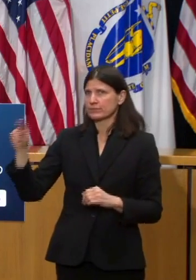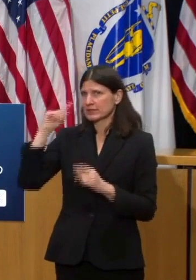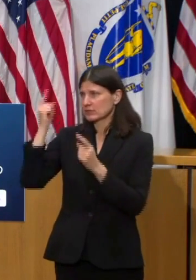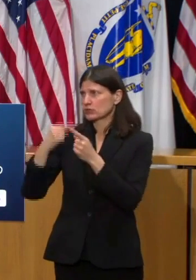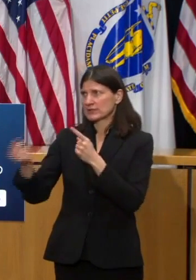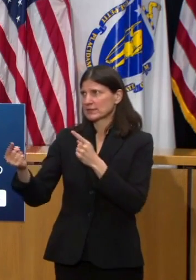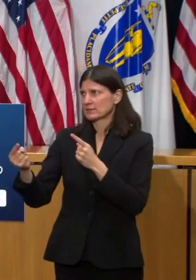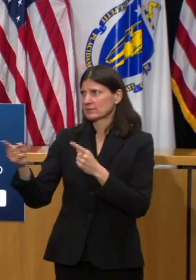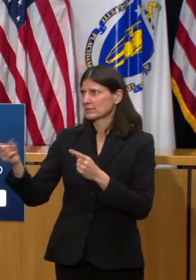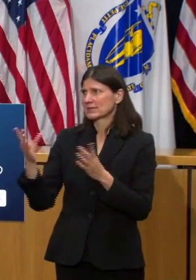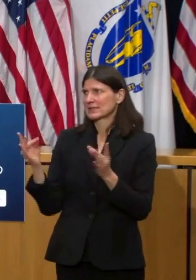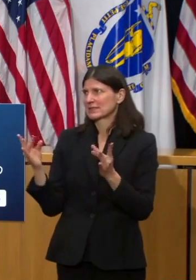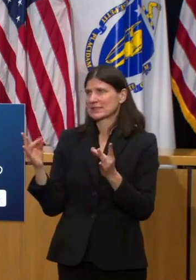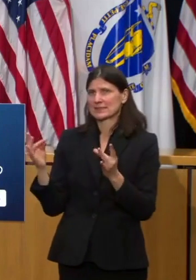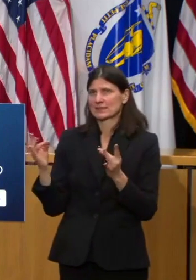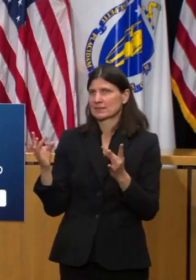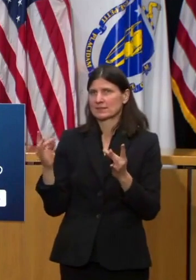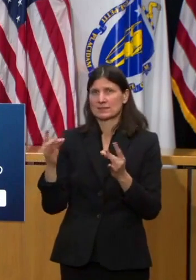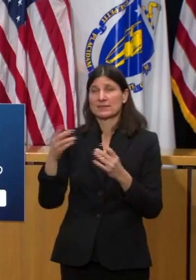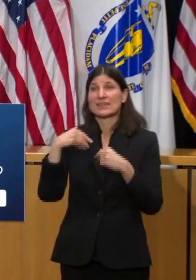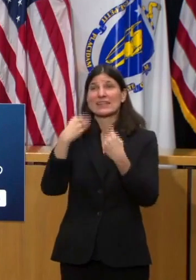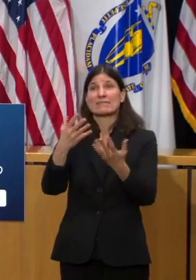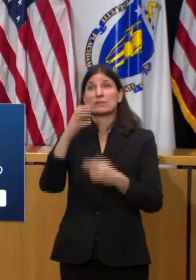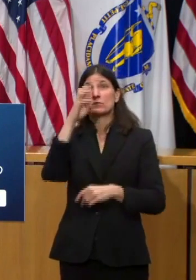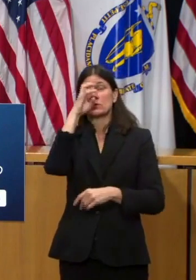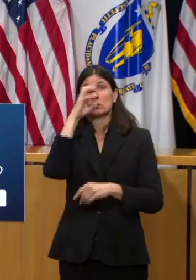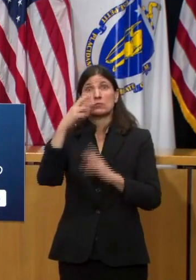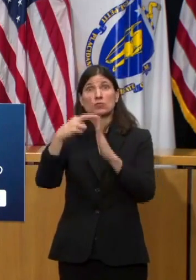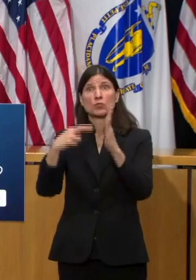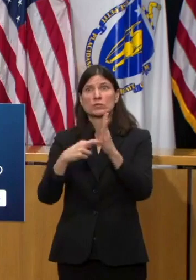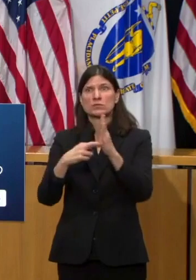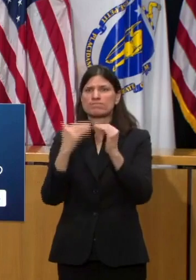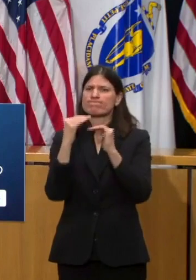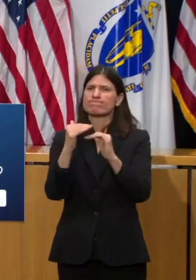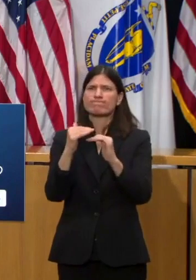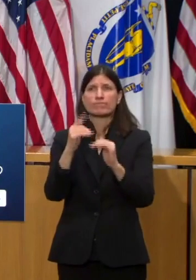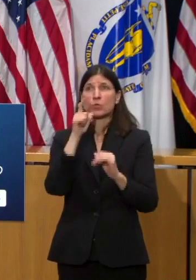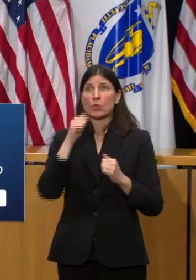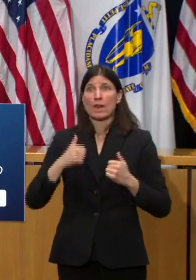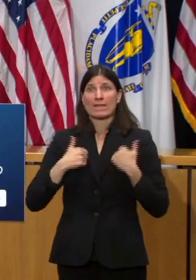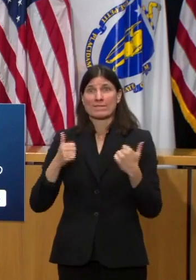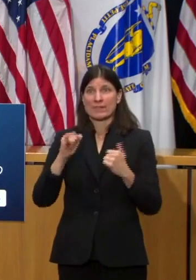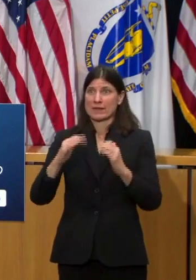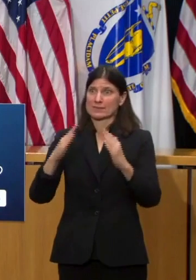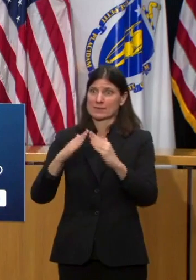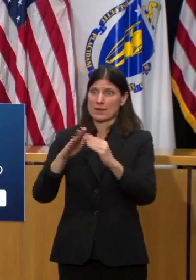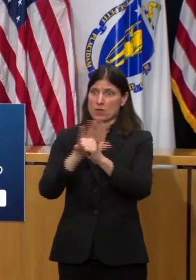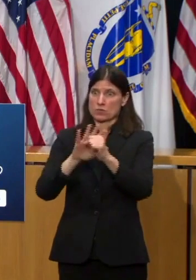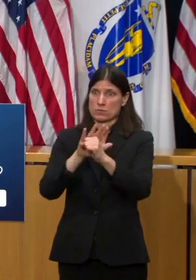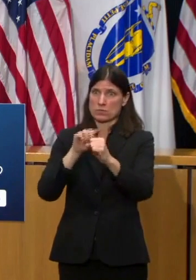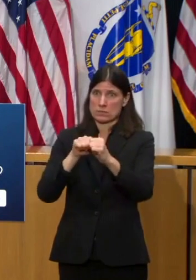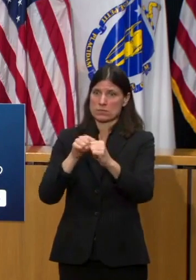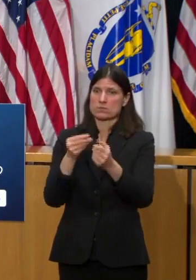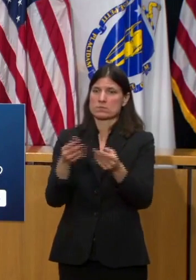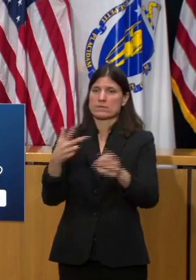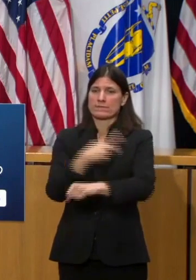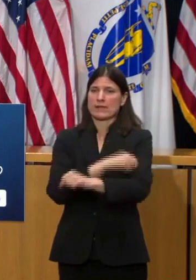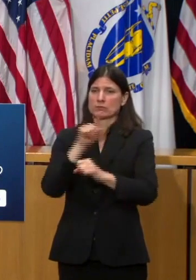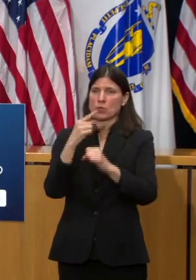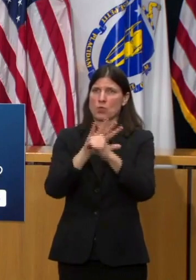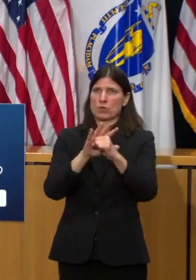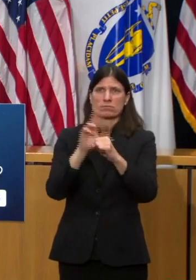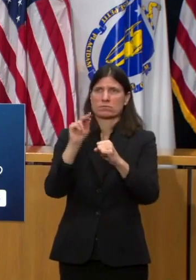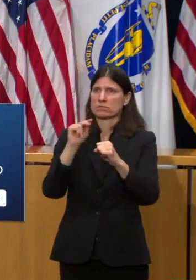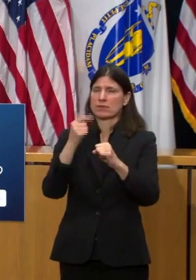the higher the number of doses we deliver every day is going to drive how fast we get to the next group. And the one